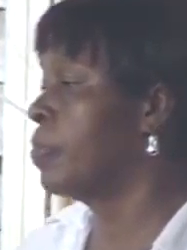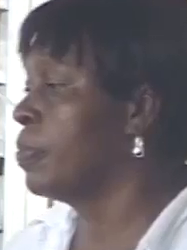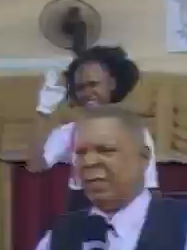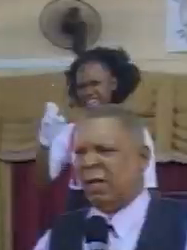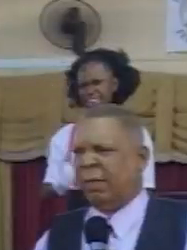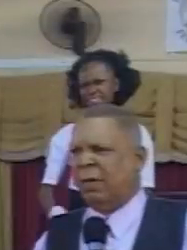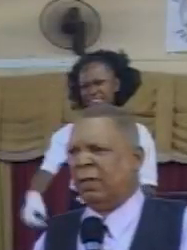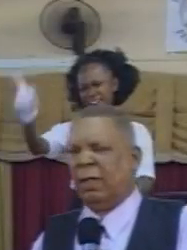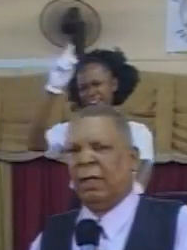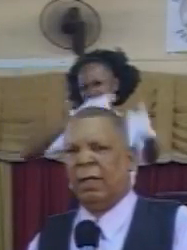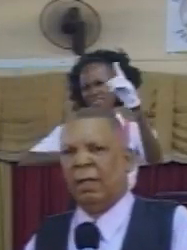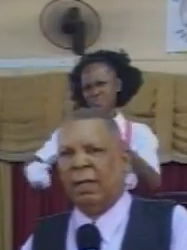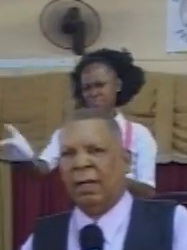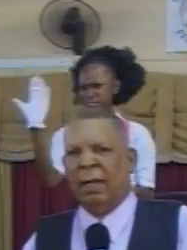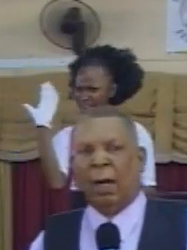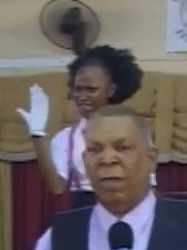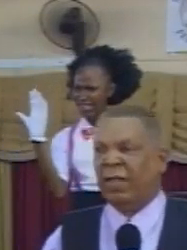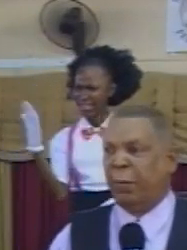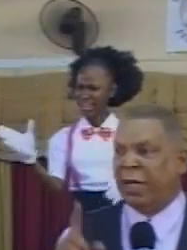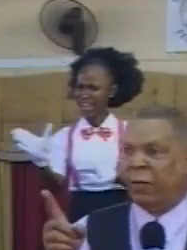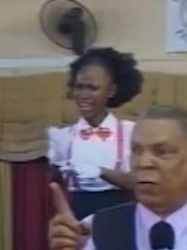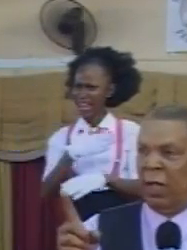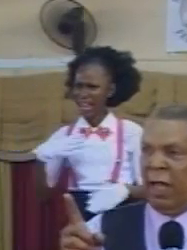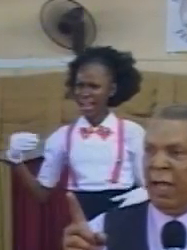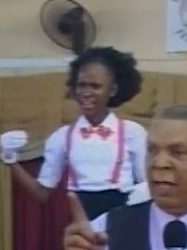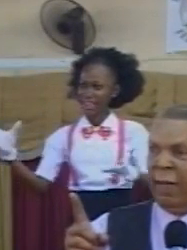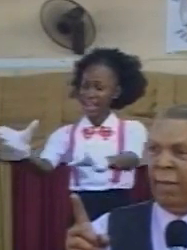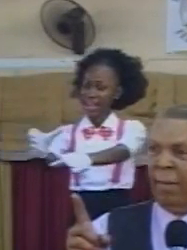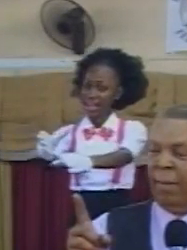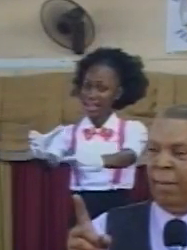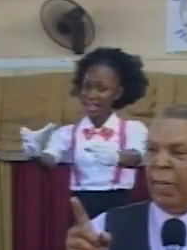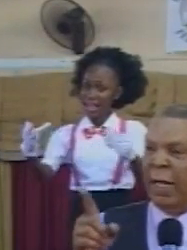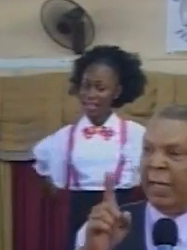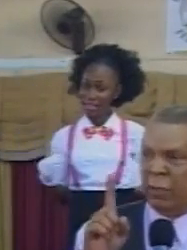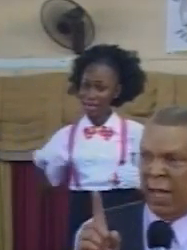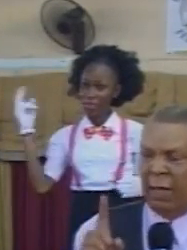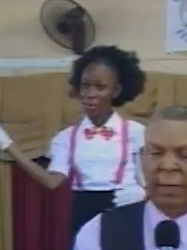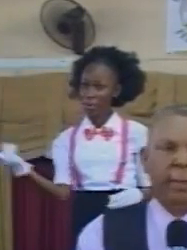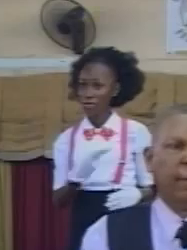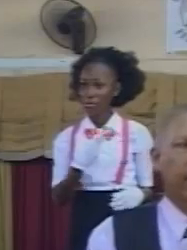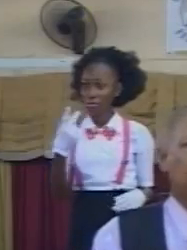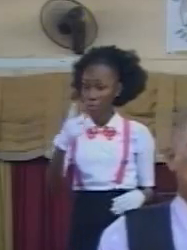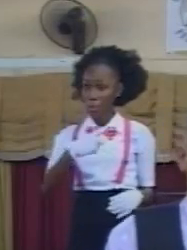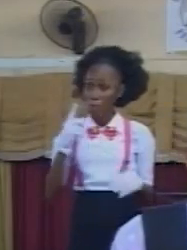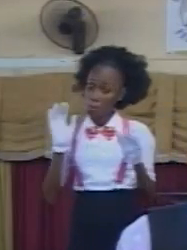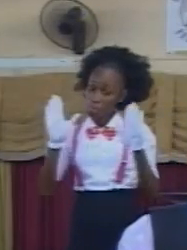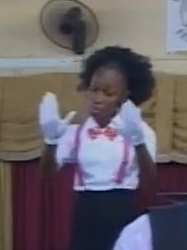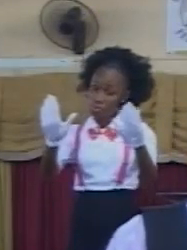You don't know who you're talking about. Whoever is pushing that to you now, they are leading you to hell.